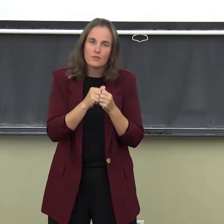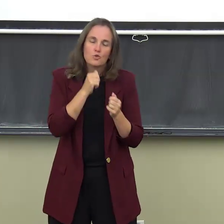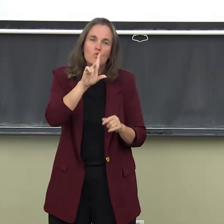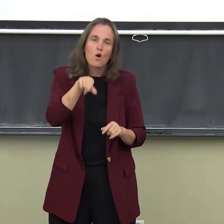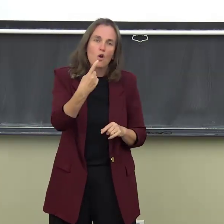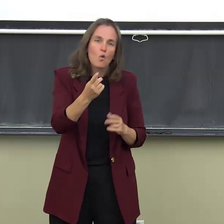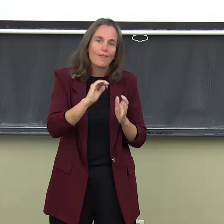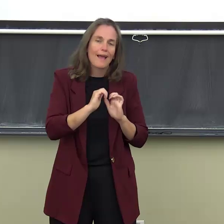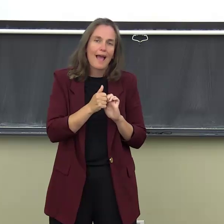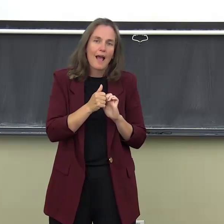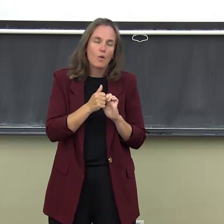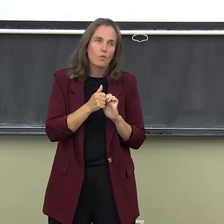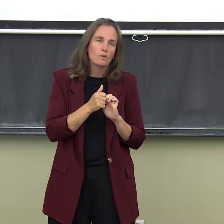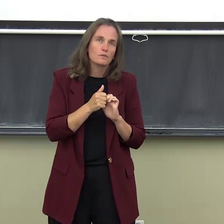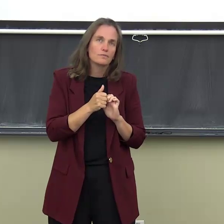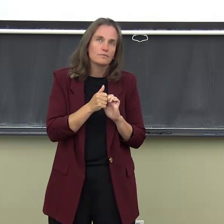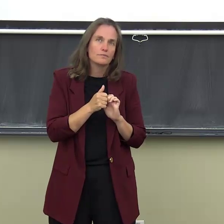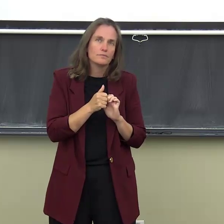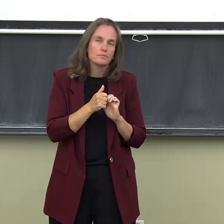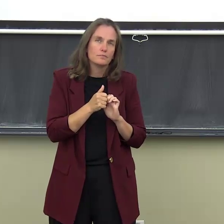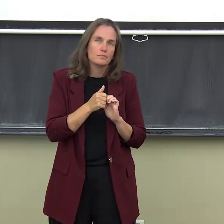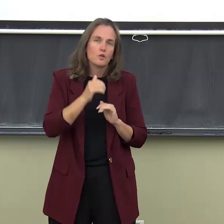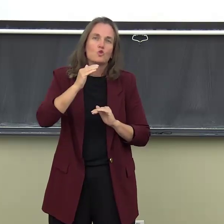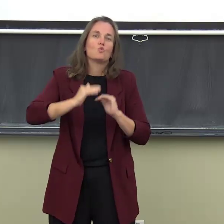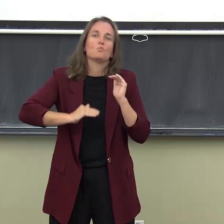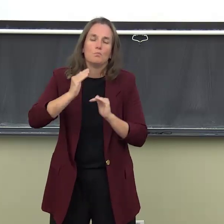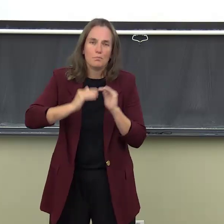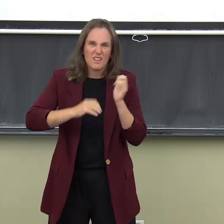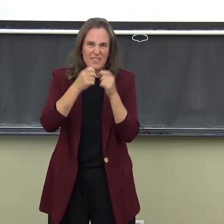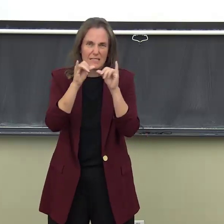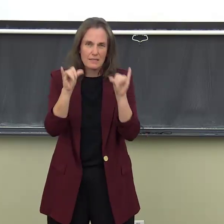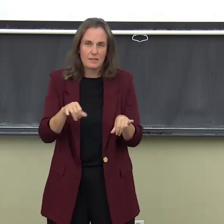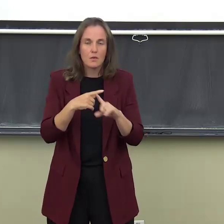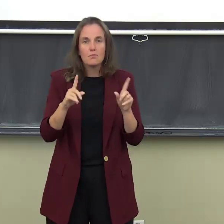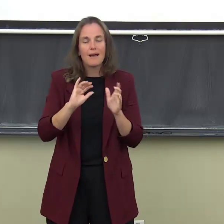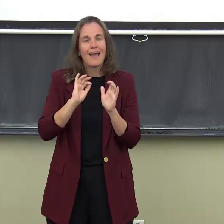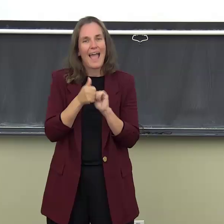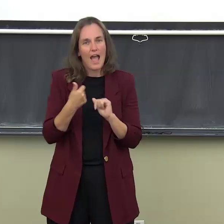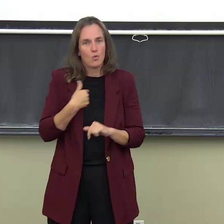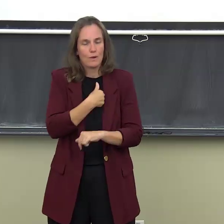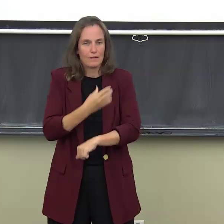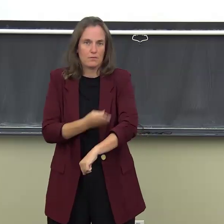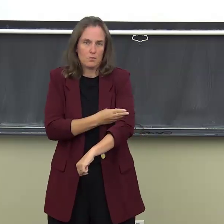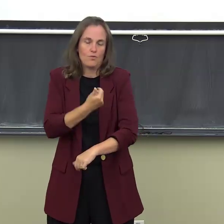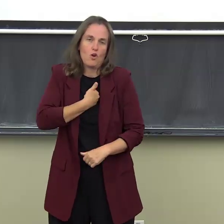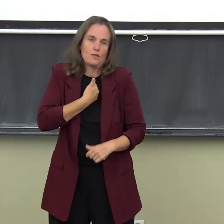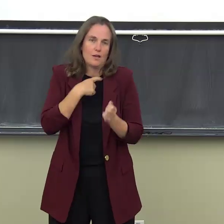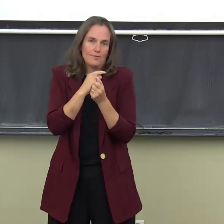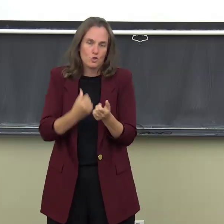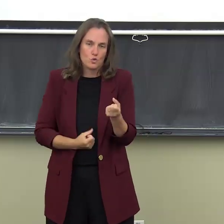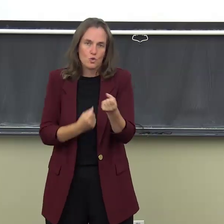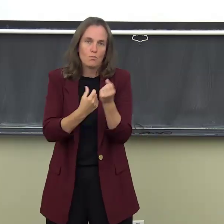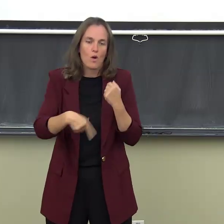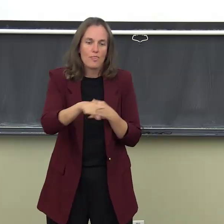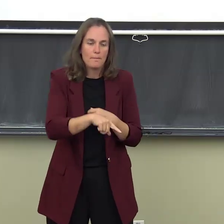they should to deal with the students, but how we can better ourselves to support them as